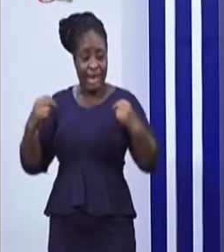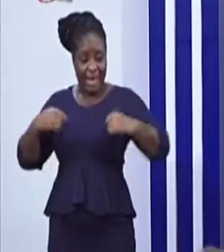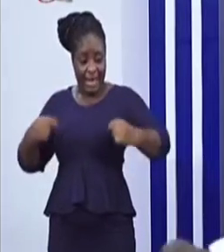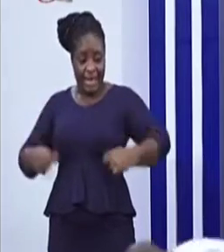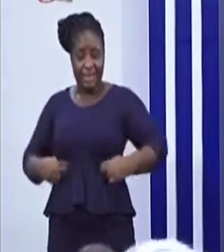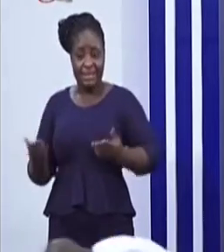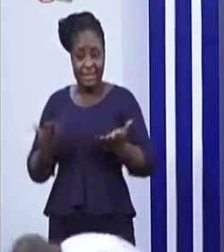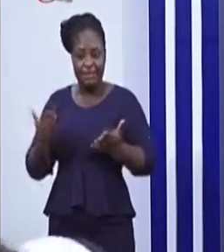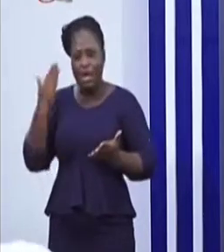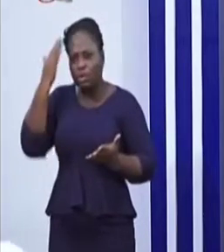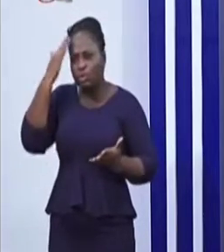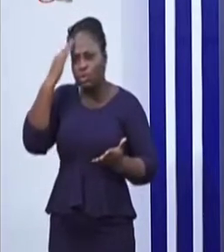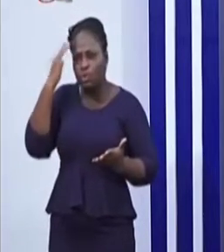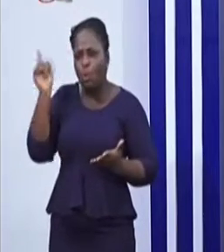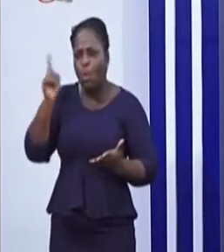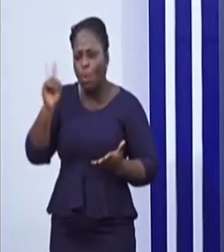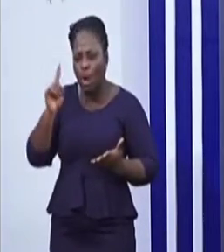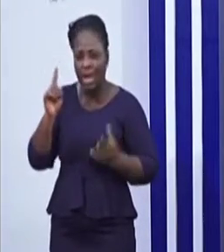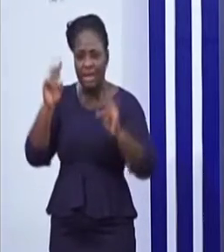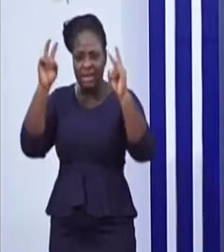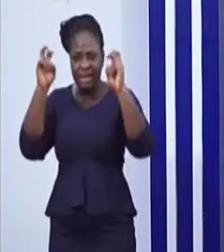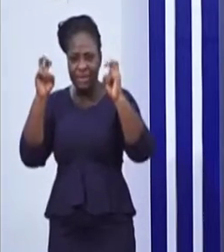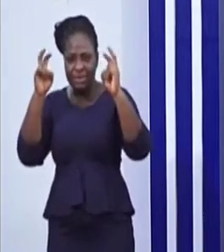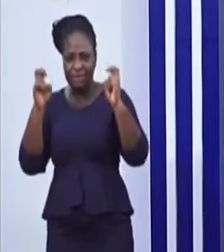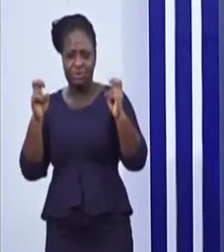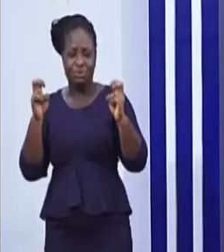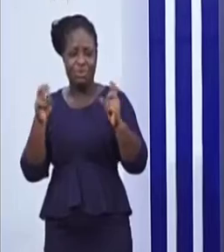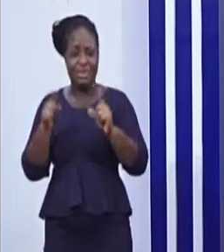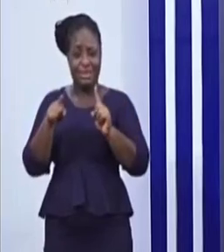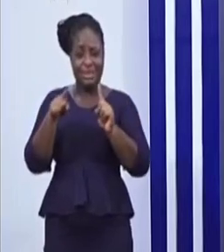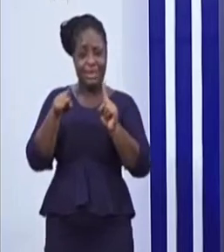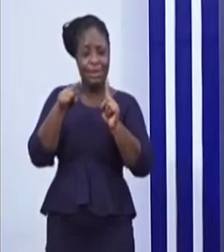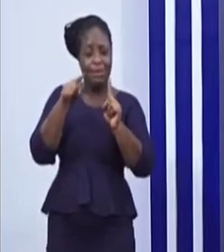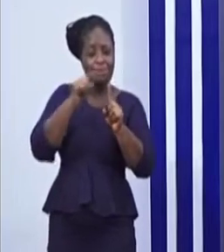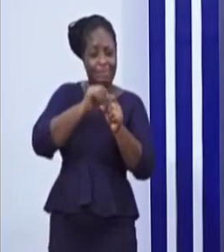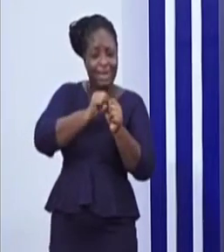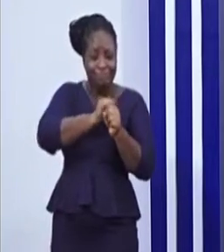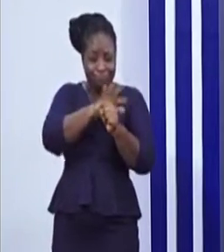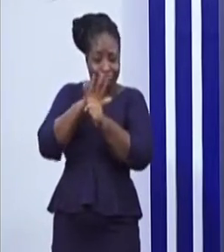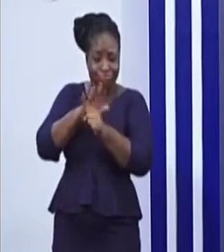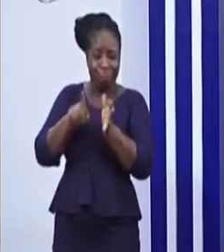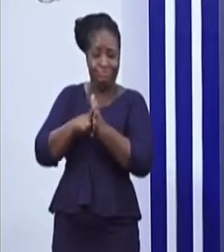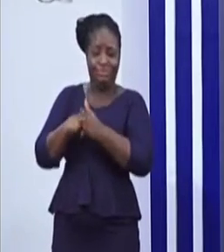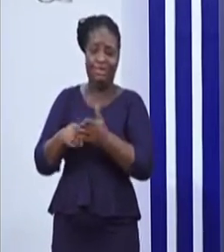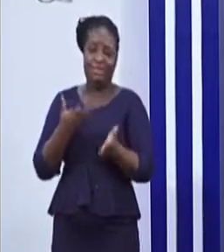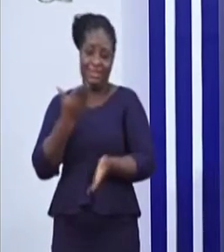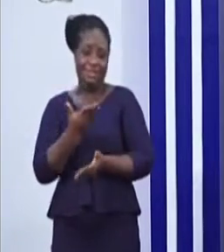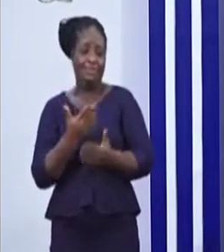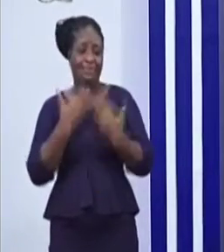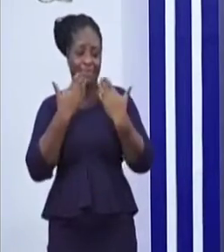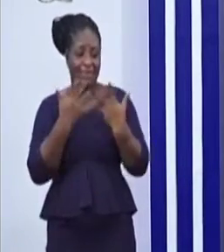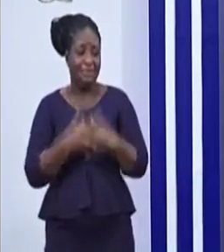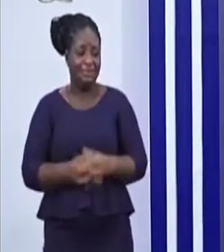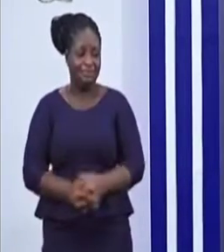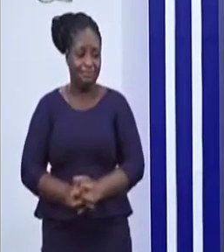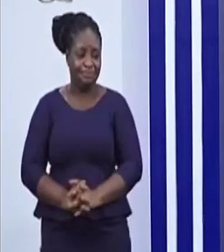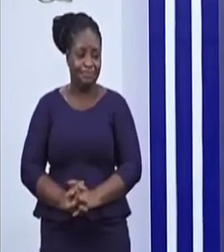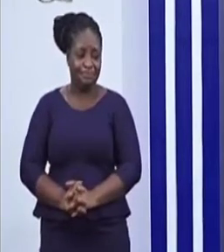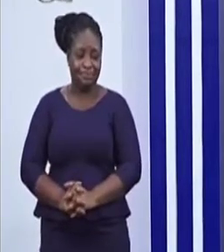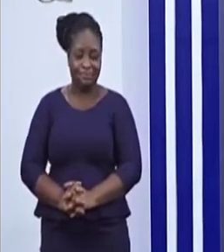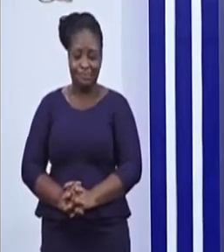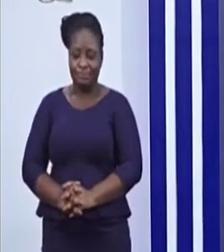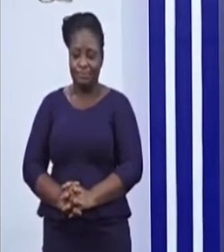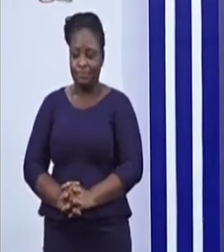can know exactly where the issues, hotspots are, and zero in on them. Thank you.